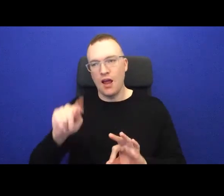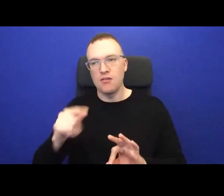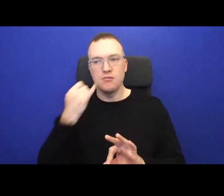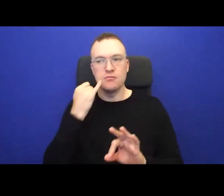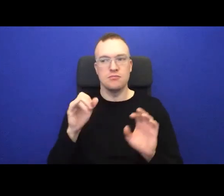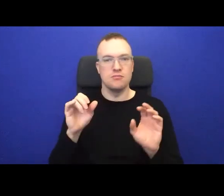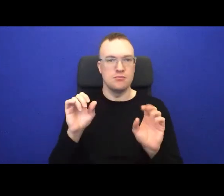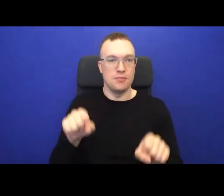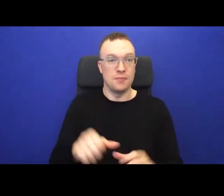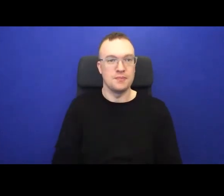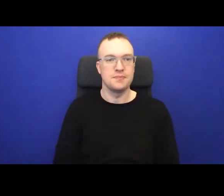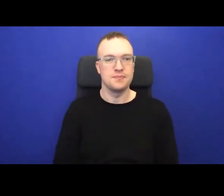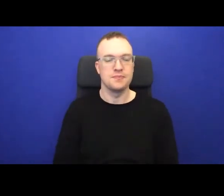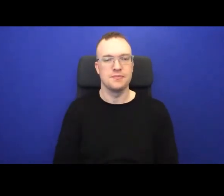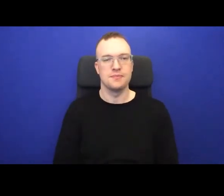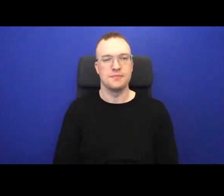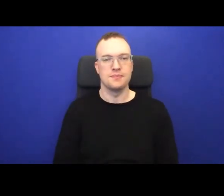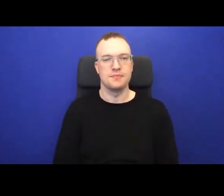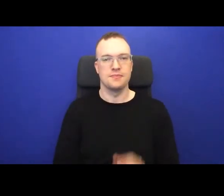know.